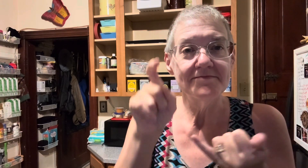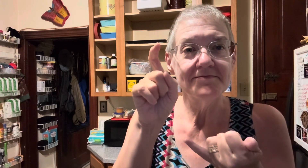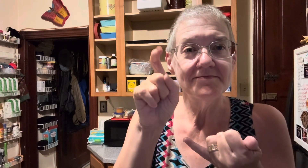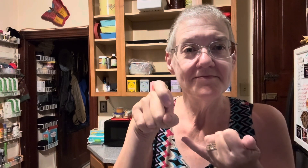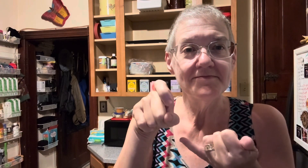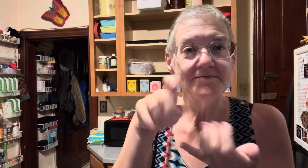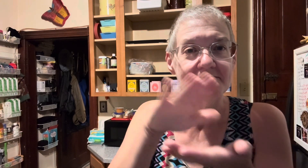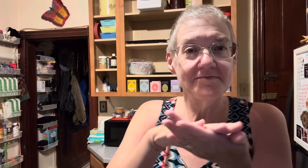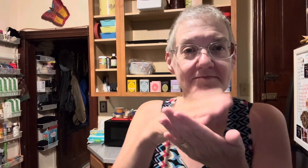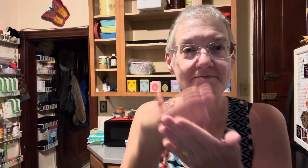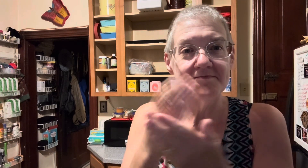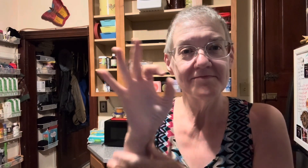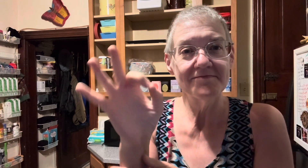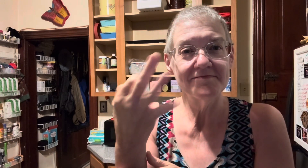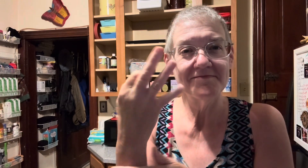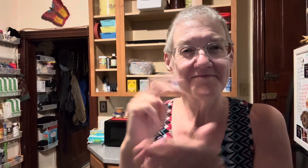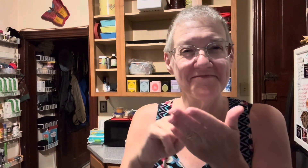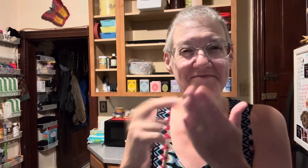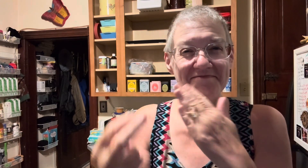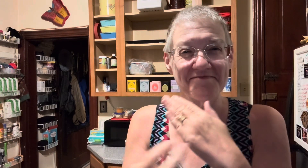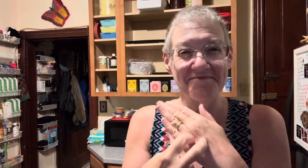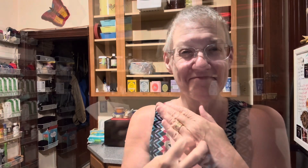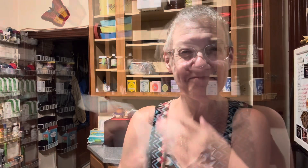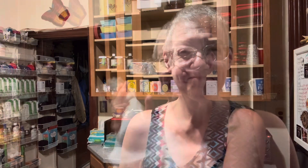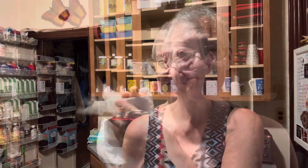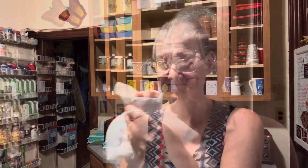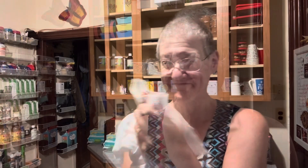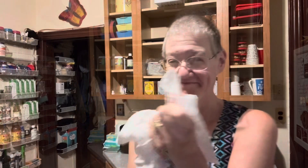go ahead, and we need to cook the French toast.